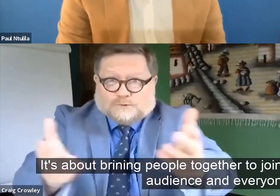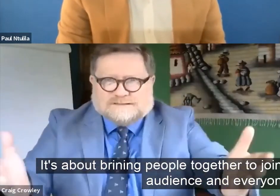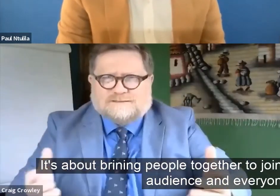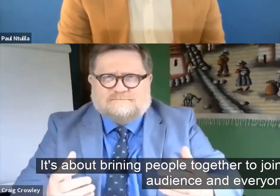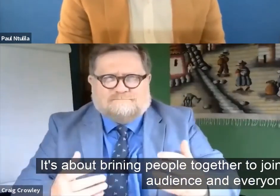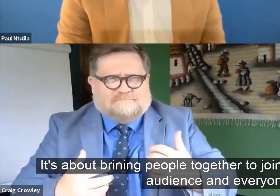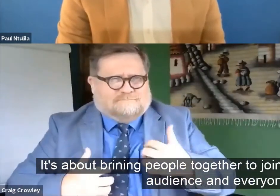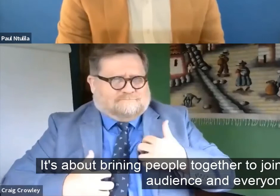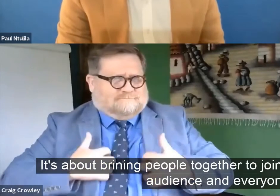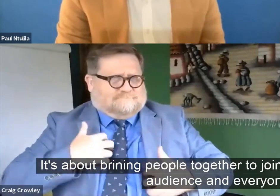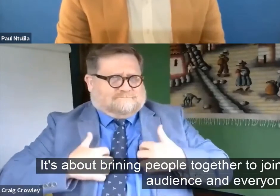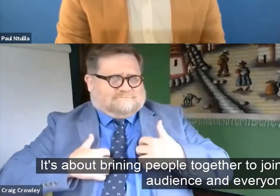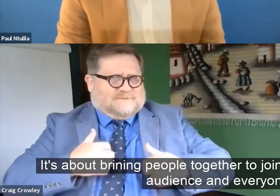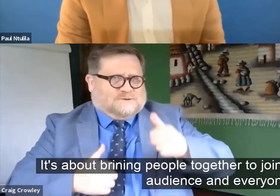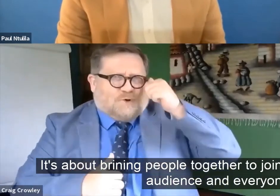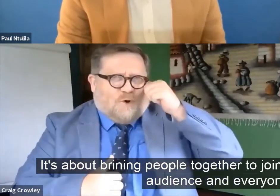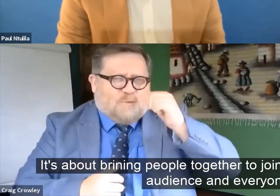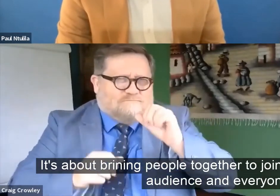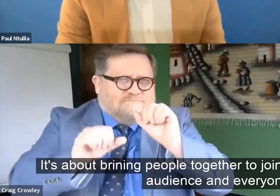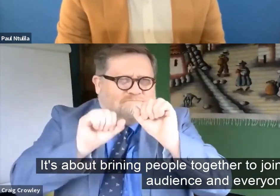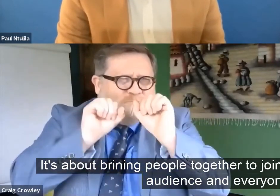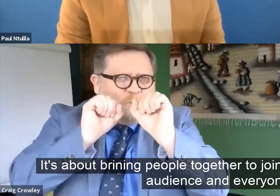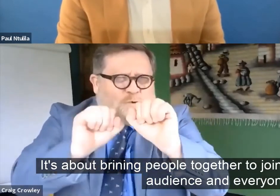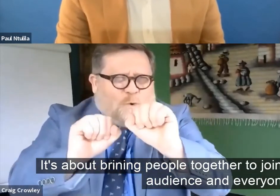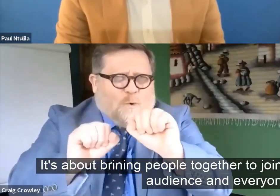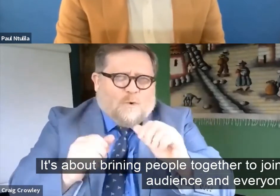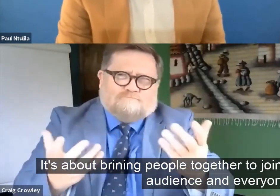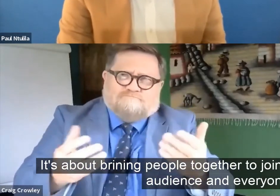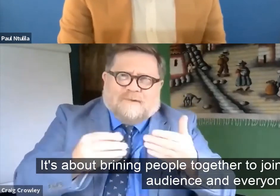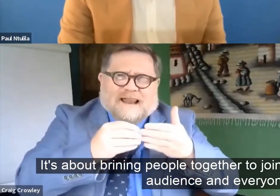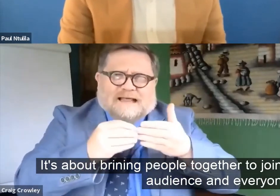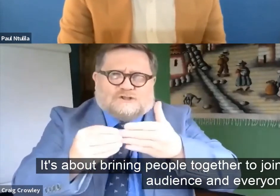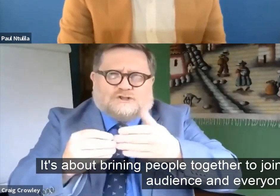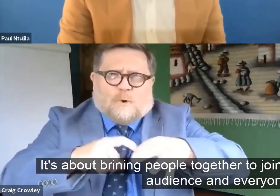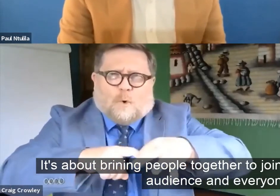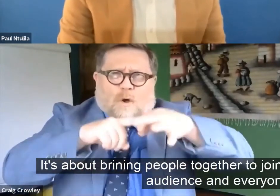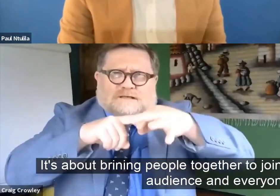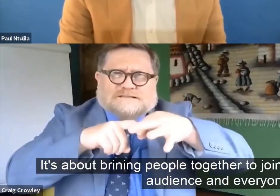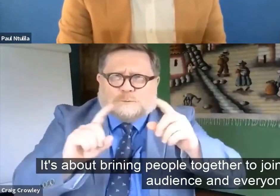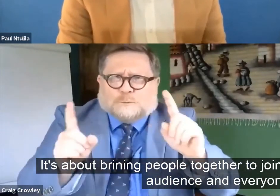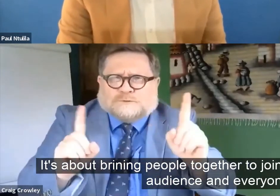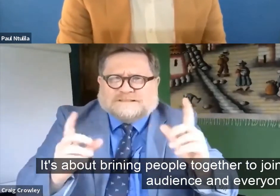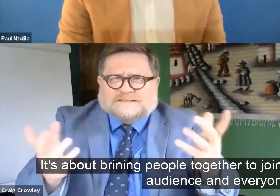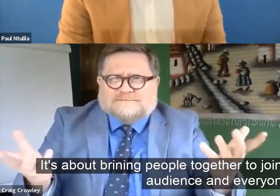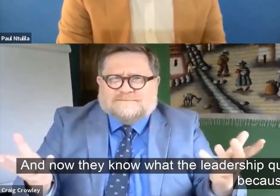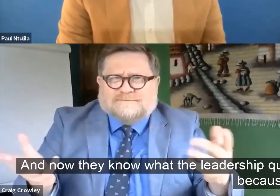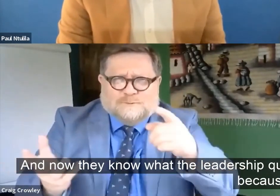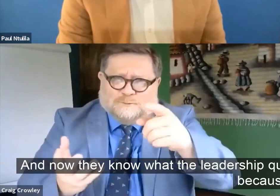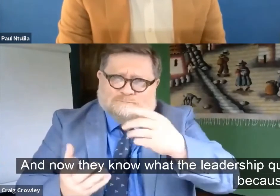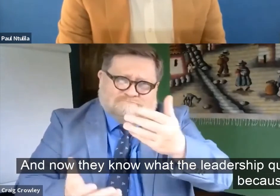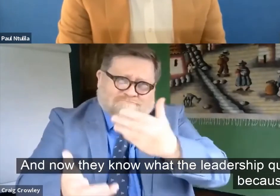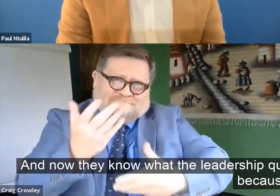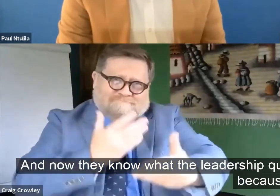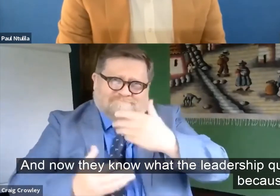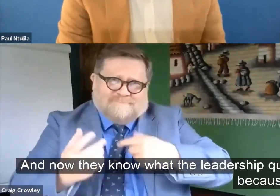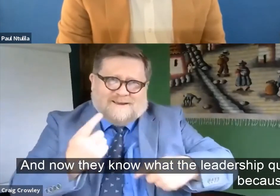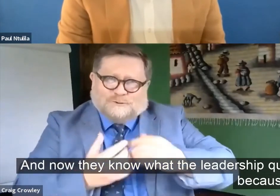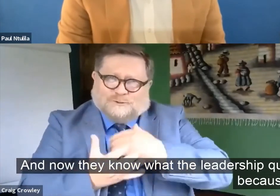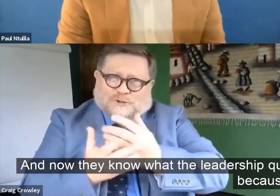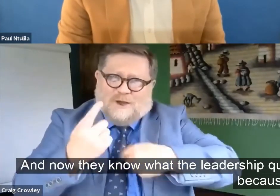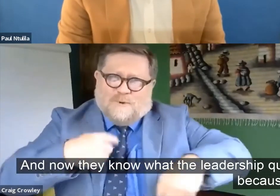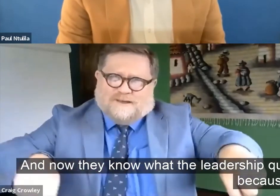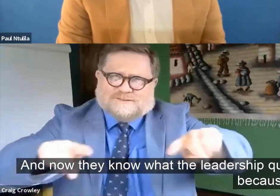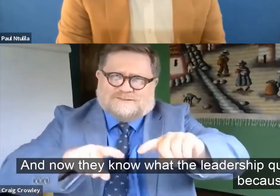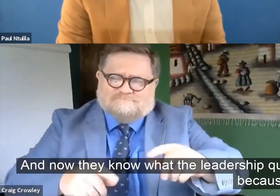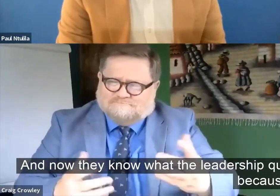collective. And with audiences including, everyone's so on board with you. And now they know what the